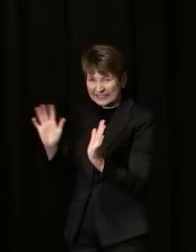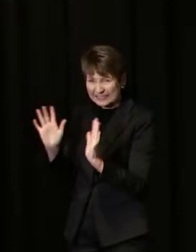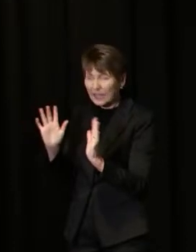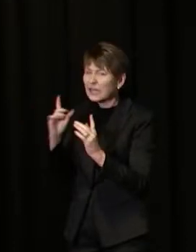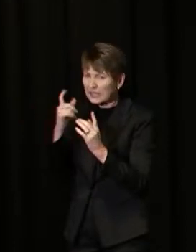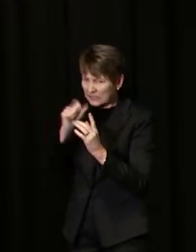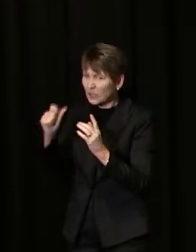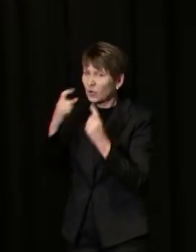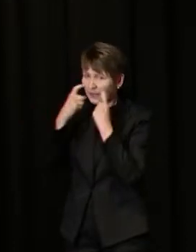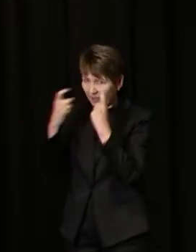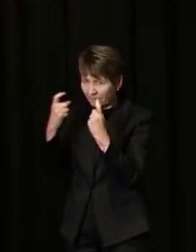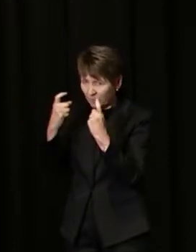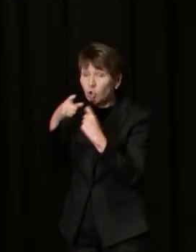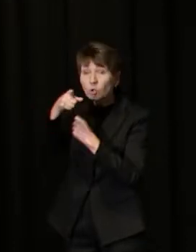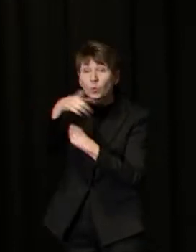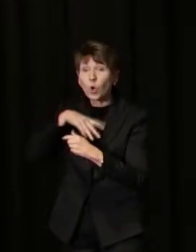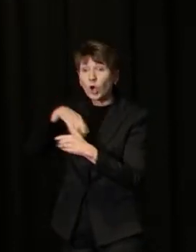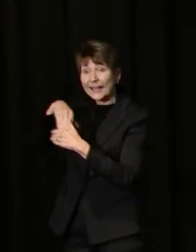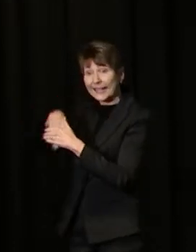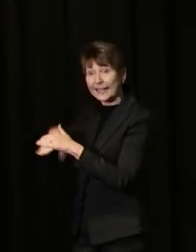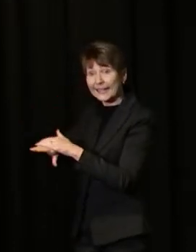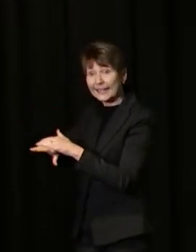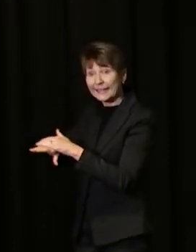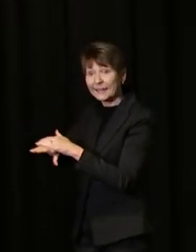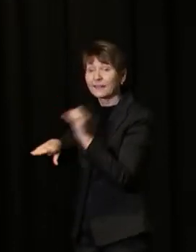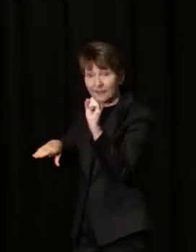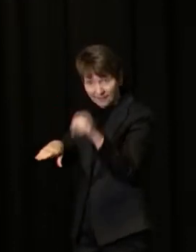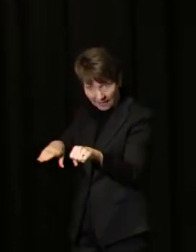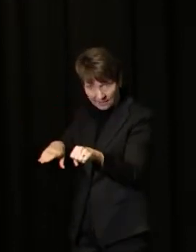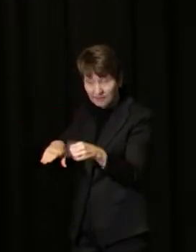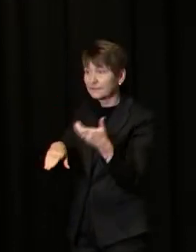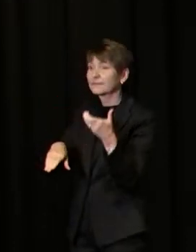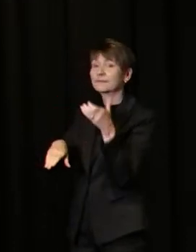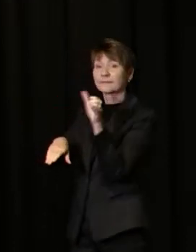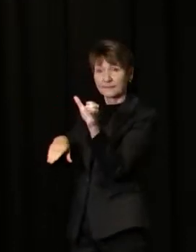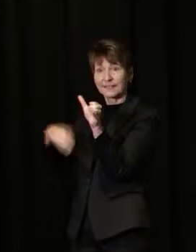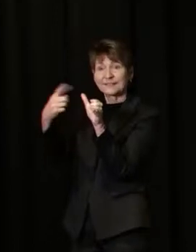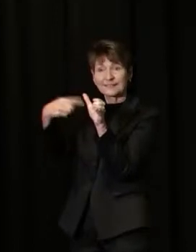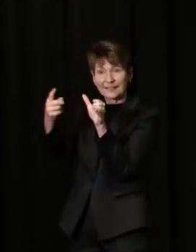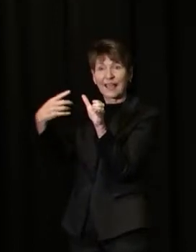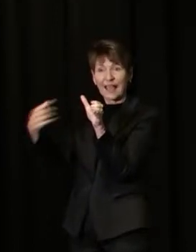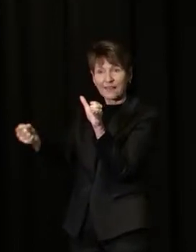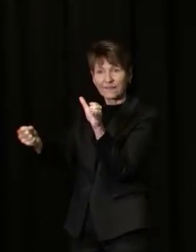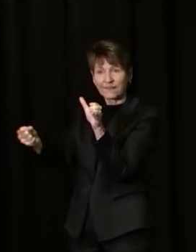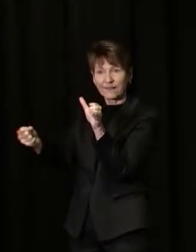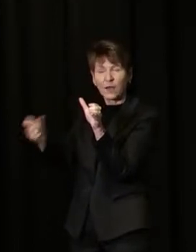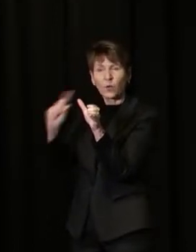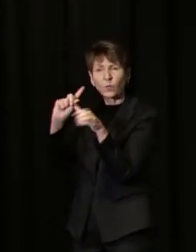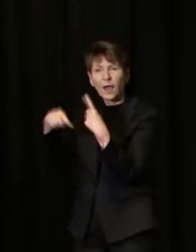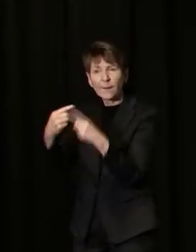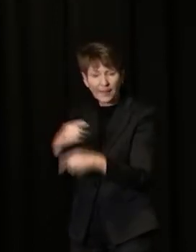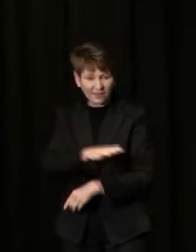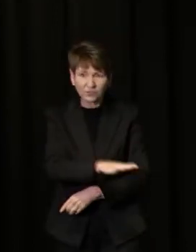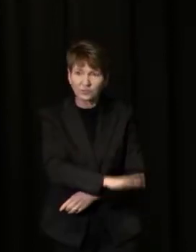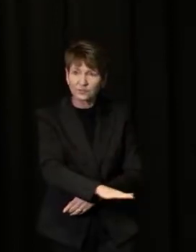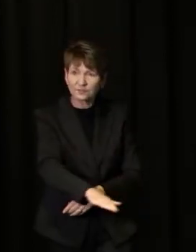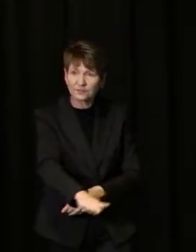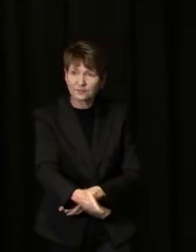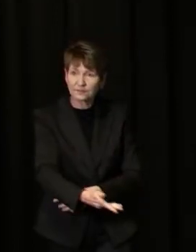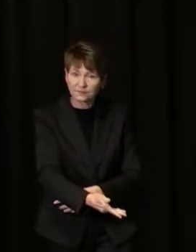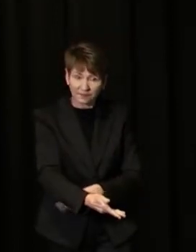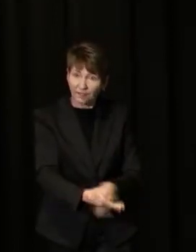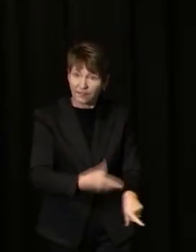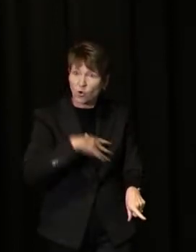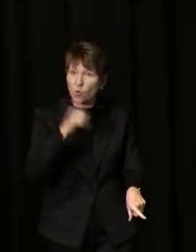be for vaccinated adults, but there's going to be a bunch of kids that'll be at that cricket match and at the footy next year. They are not vaccinated, they